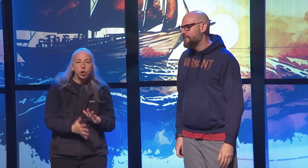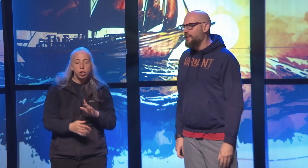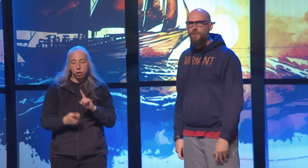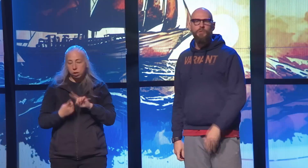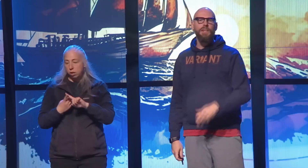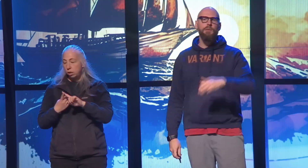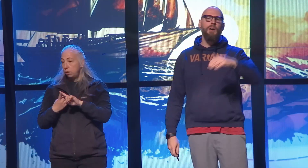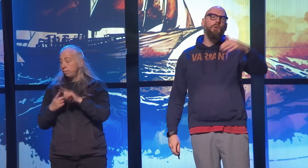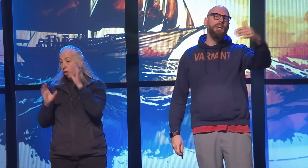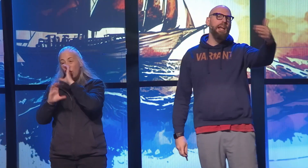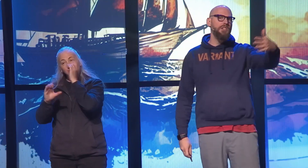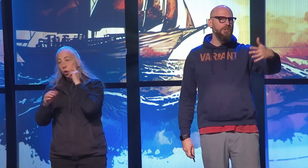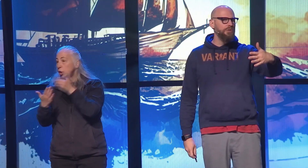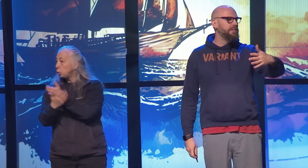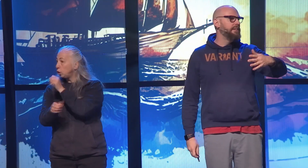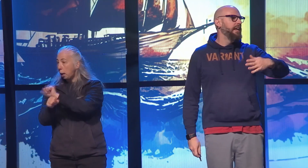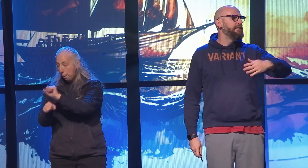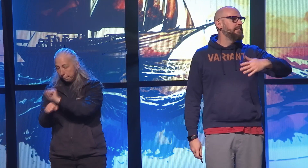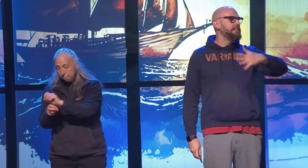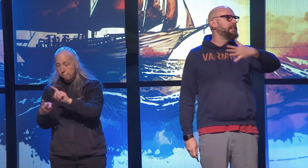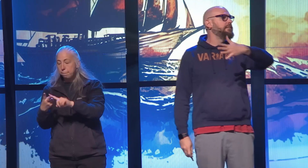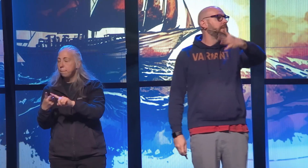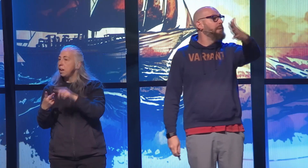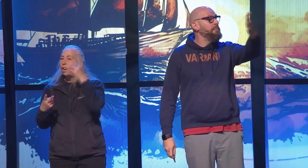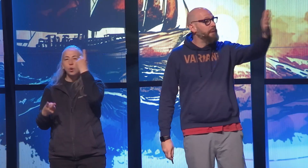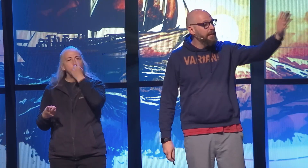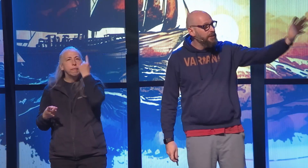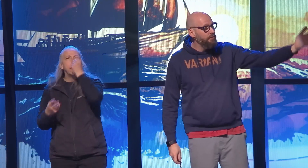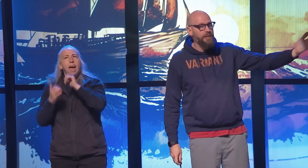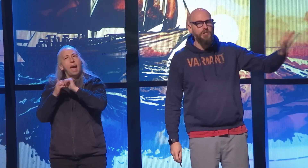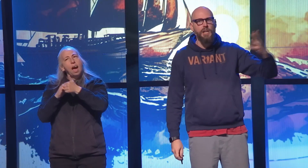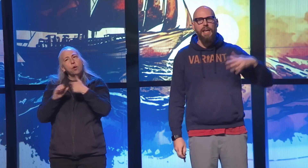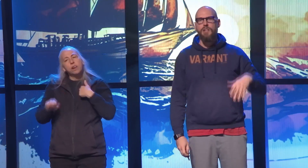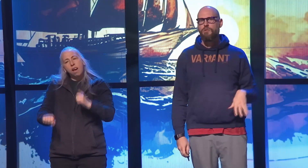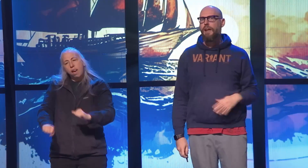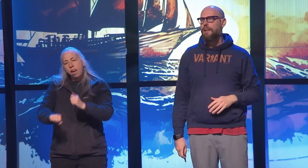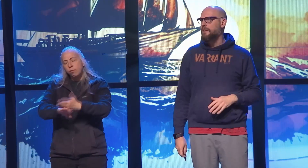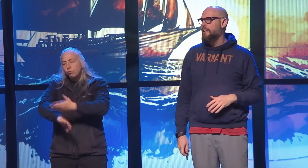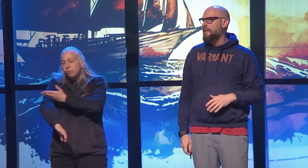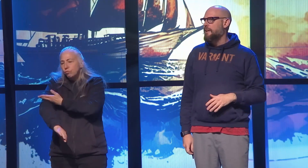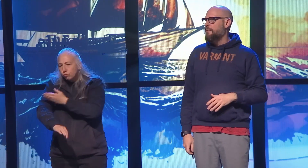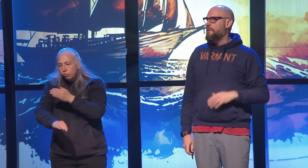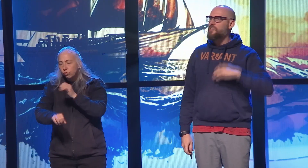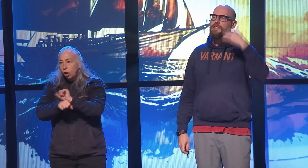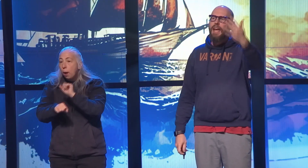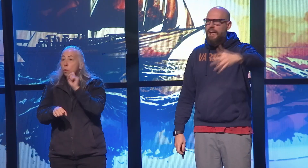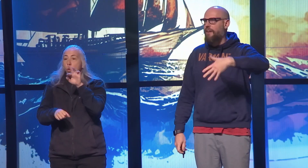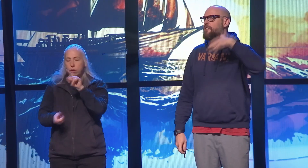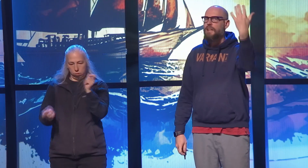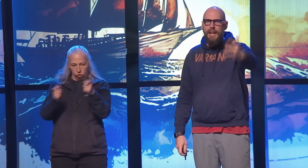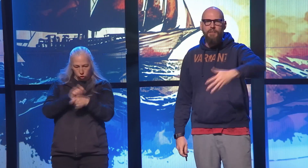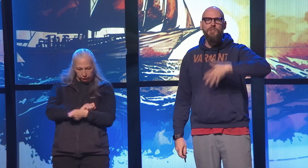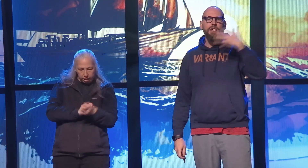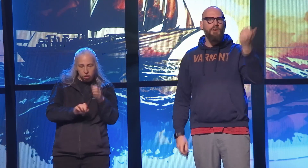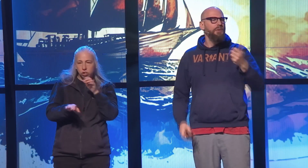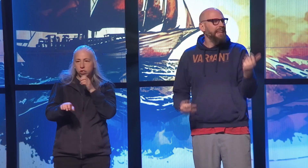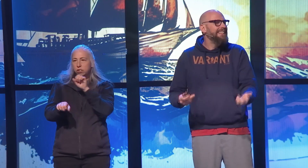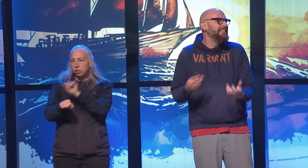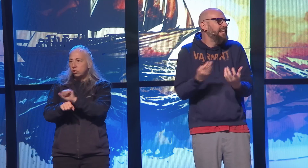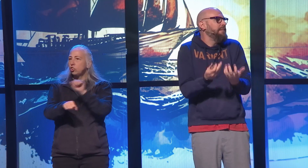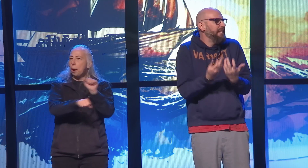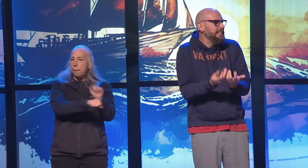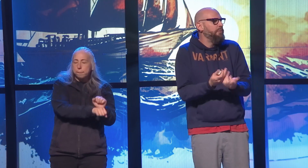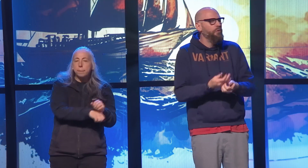job. You don't think about what could I do to maybe make a career change, right? But just day after day after day,